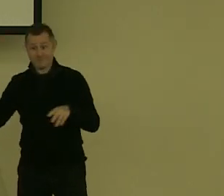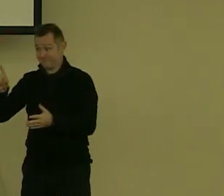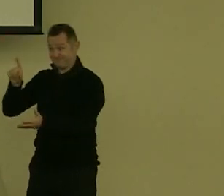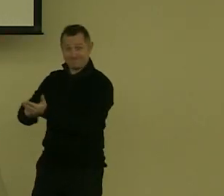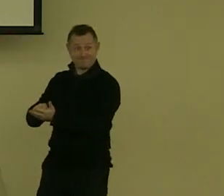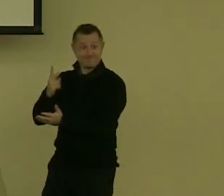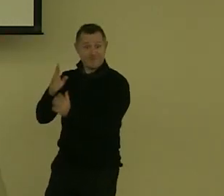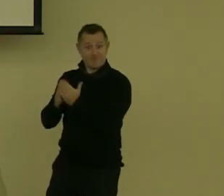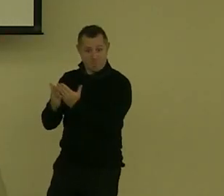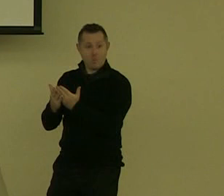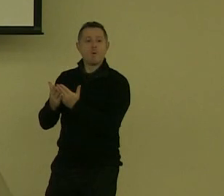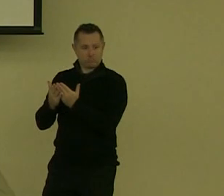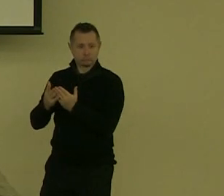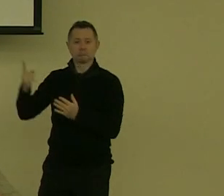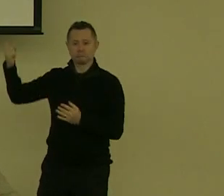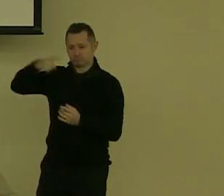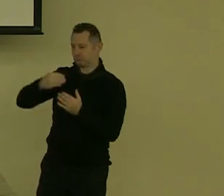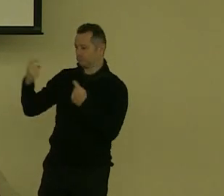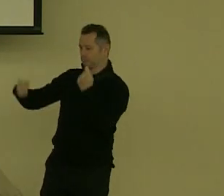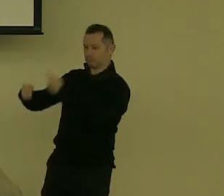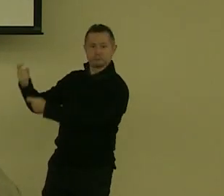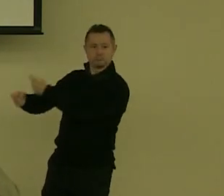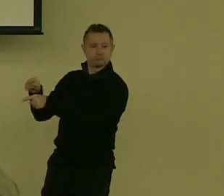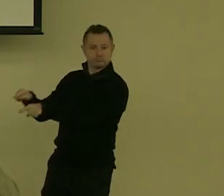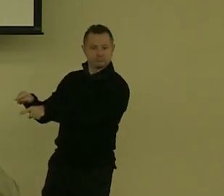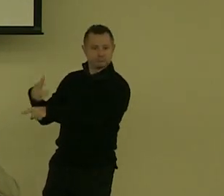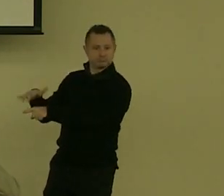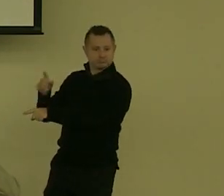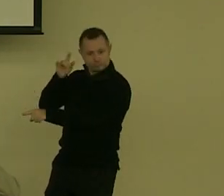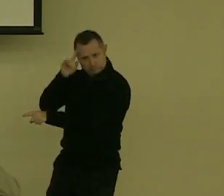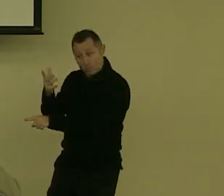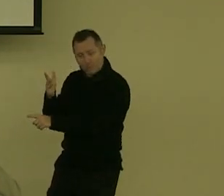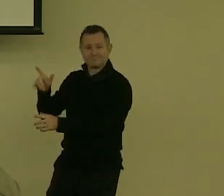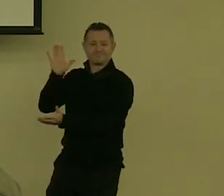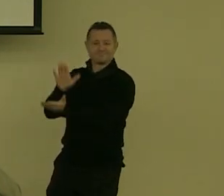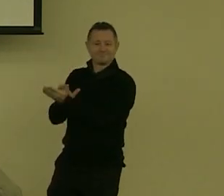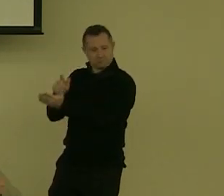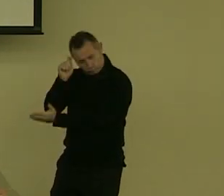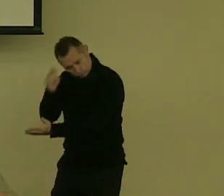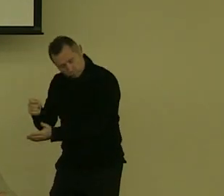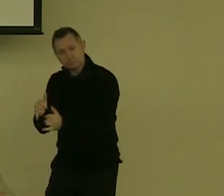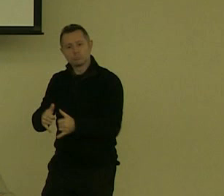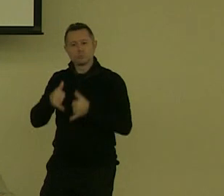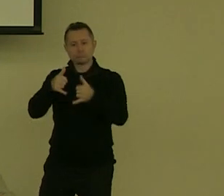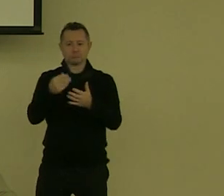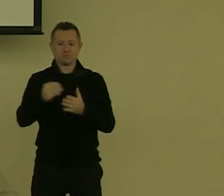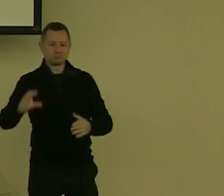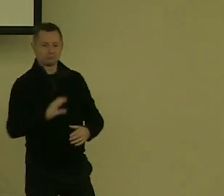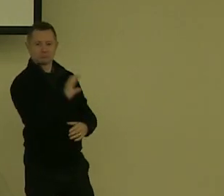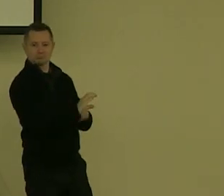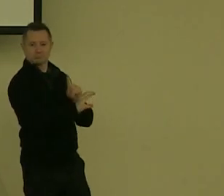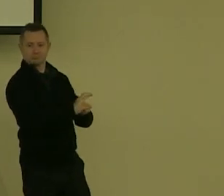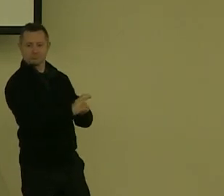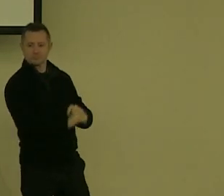donated by the exhibitors of MICE to that award. I want to begin with a singular question that I think